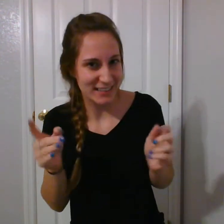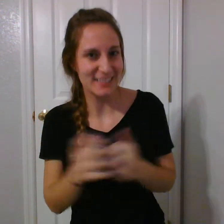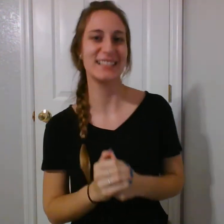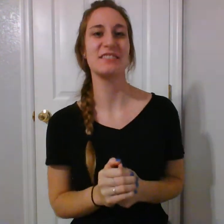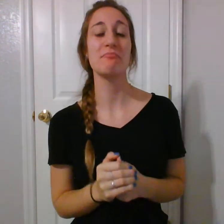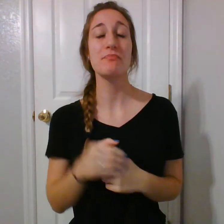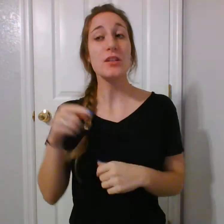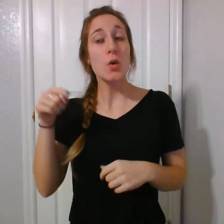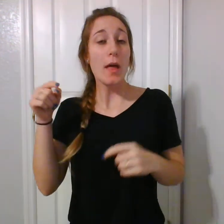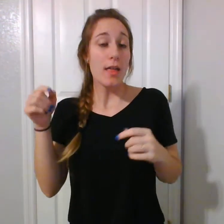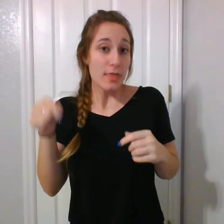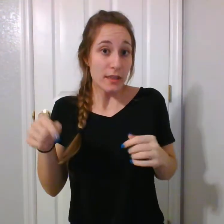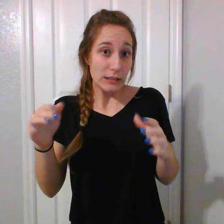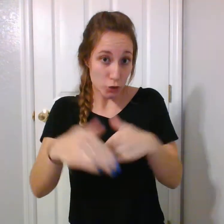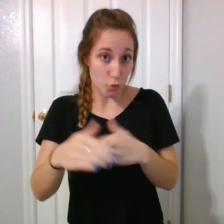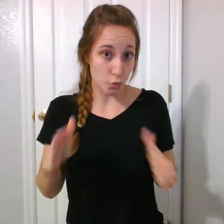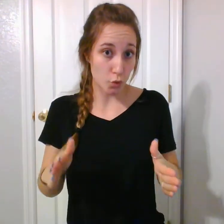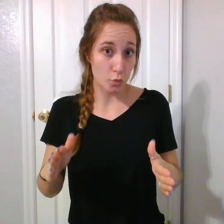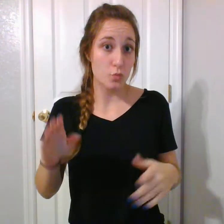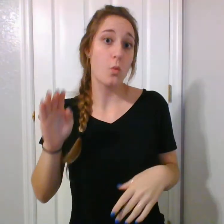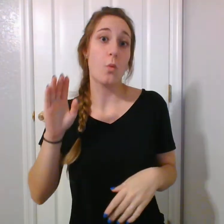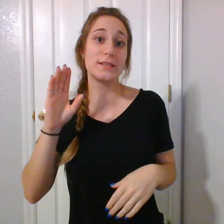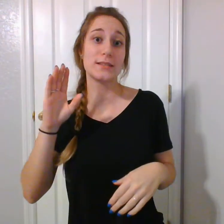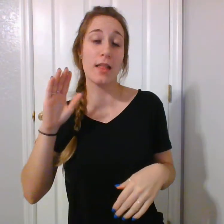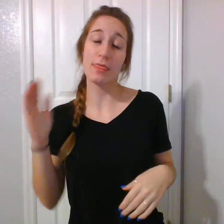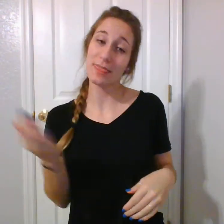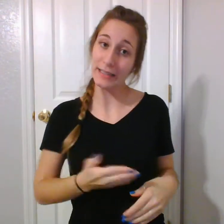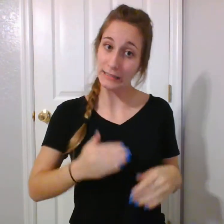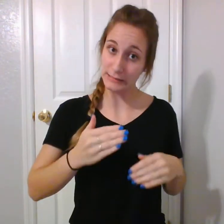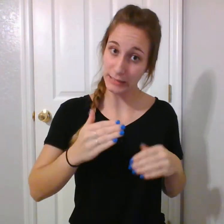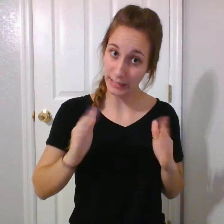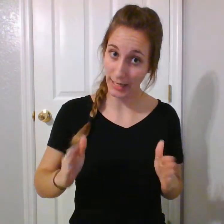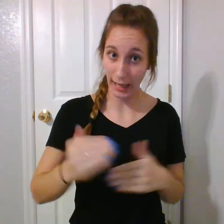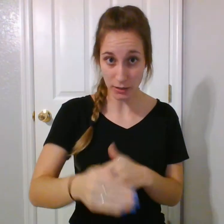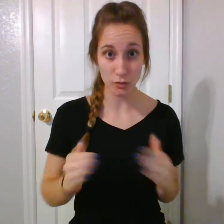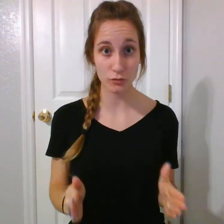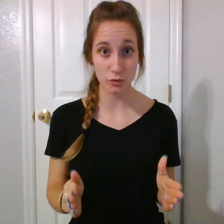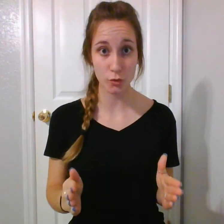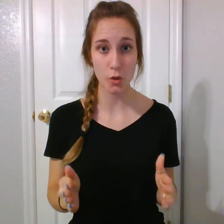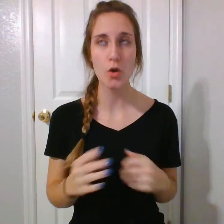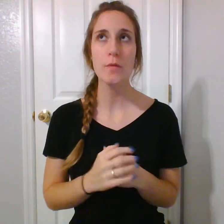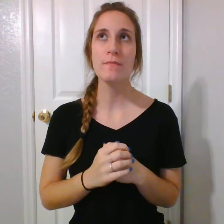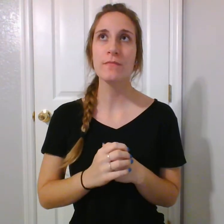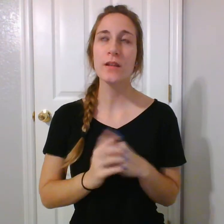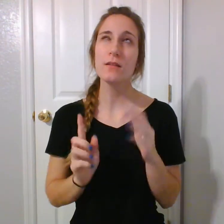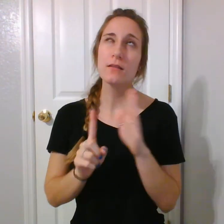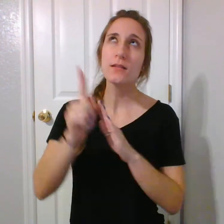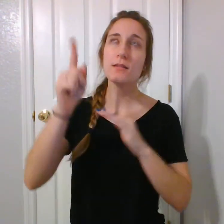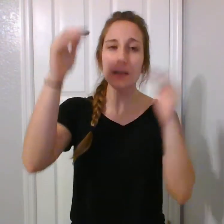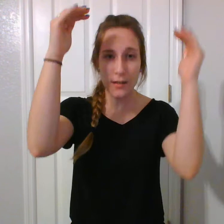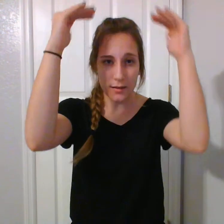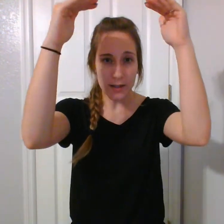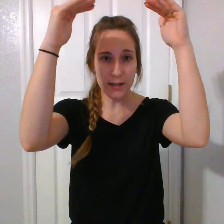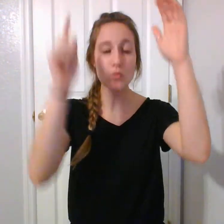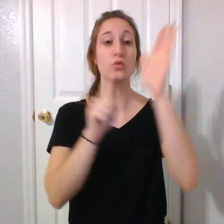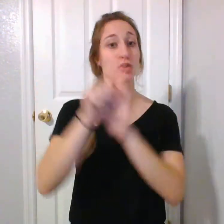quite a big space. And I tried really hard to utilize more of how tall the ceiling is. And thinking about him getting older and how this